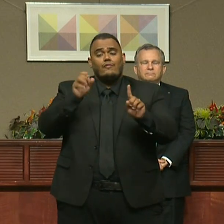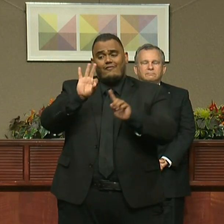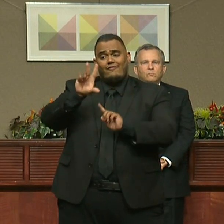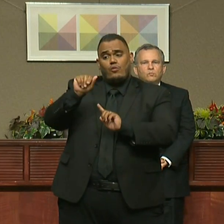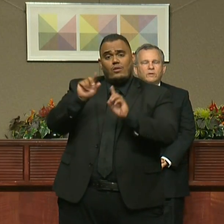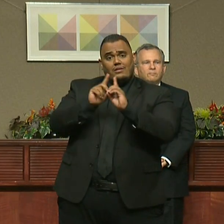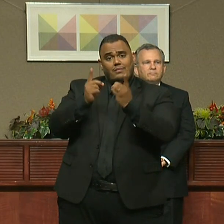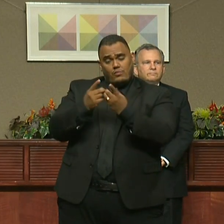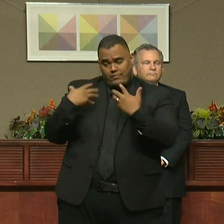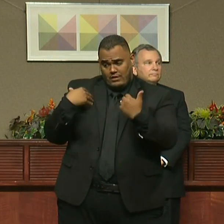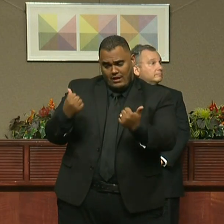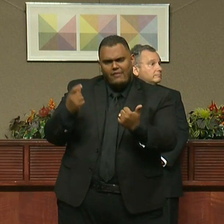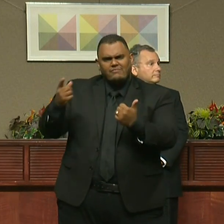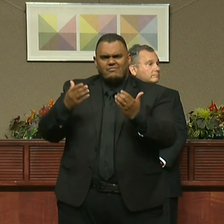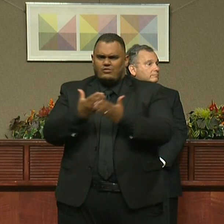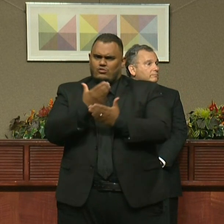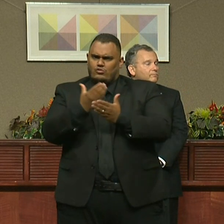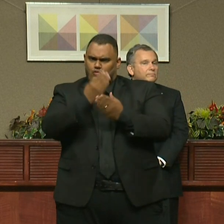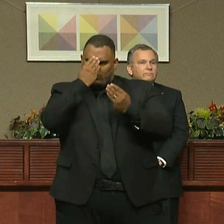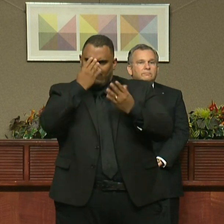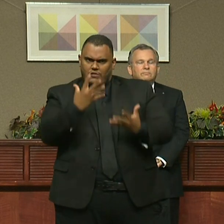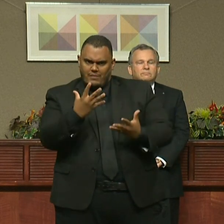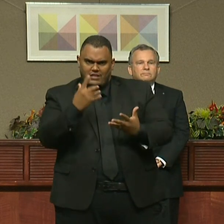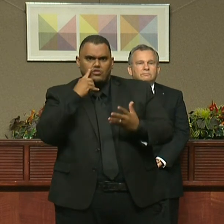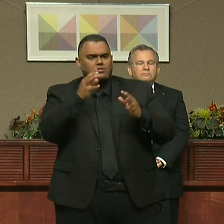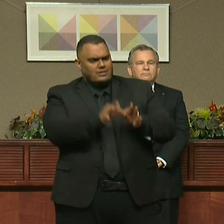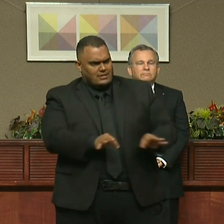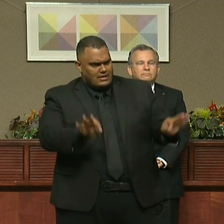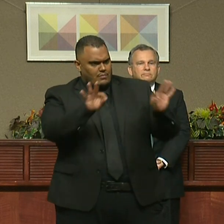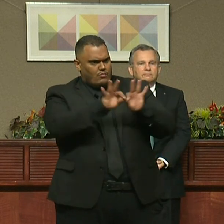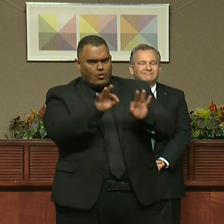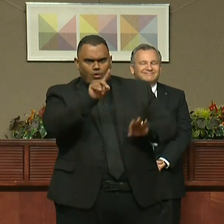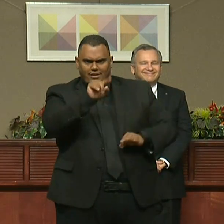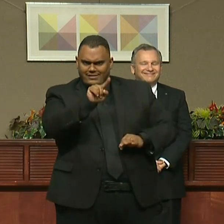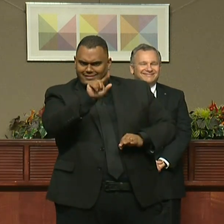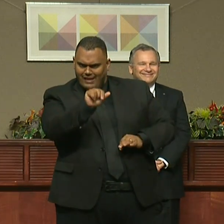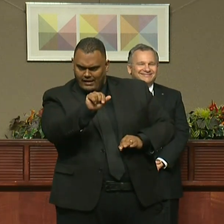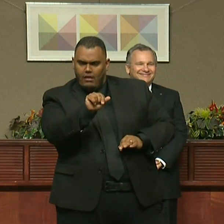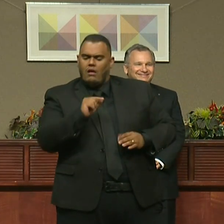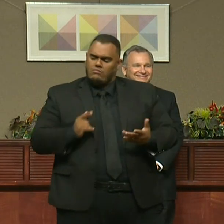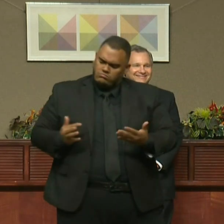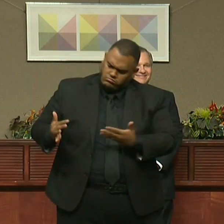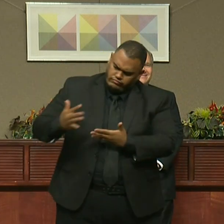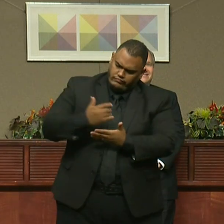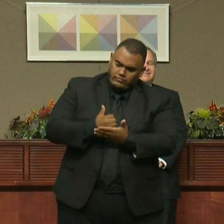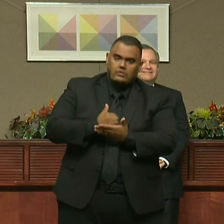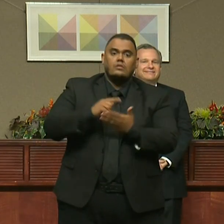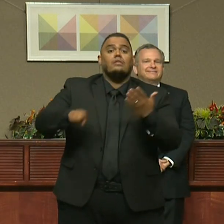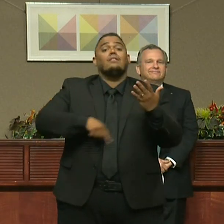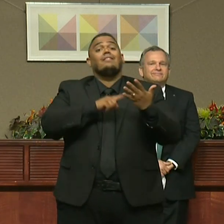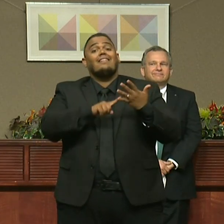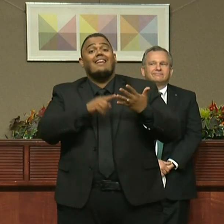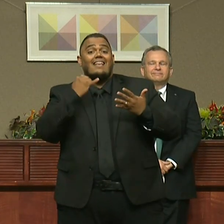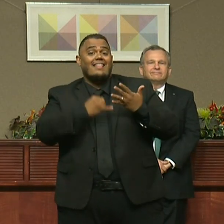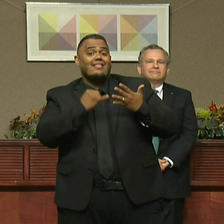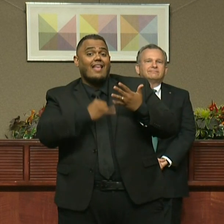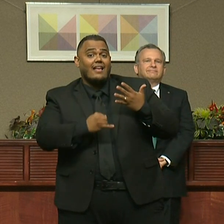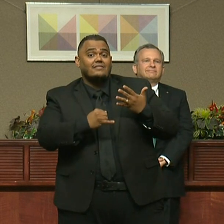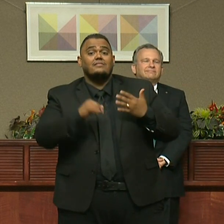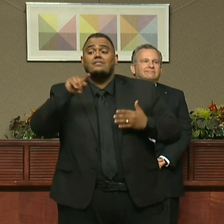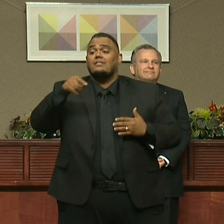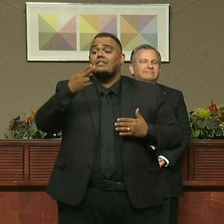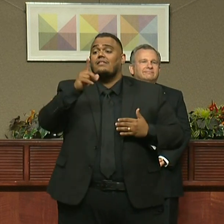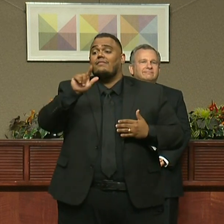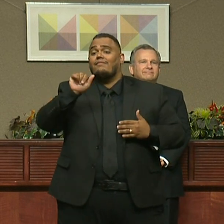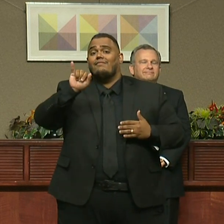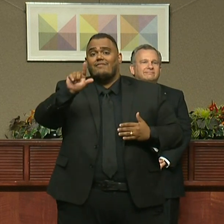has new information on our testing numbers and other important data. And last and certainly not least, Comptroller Phil Diamond is also